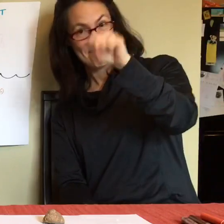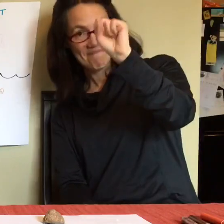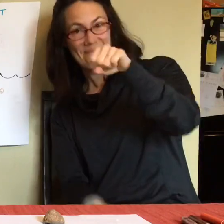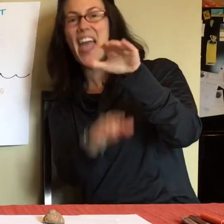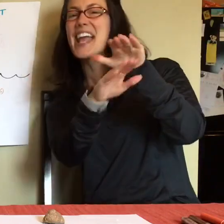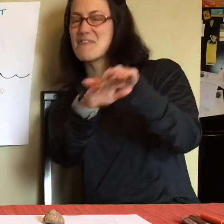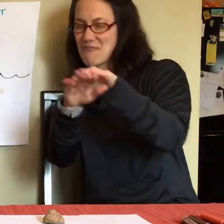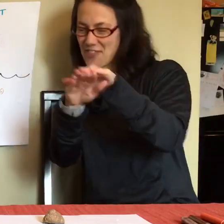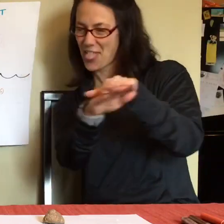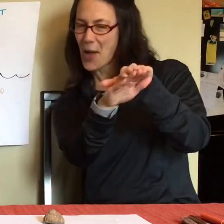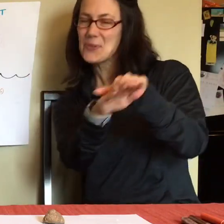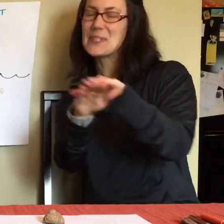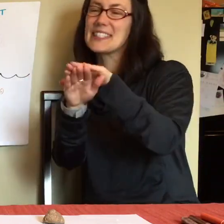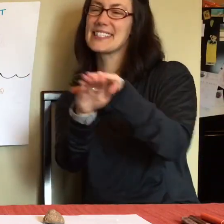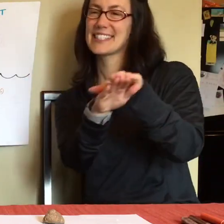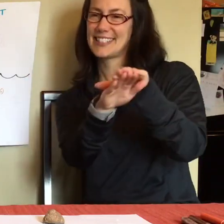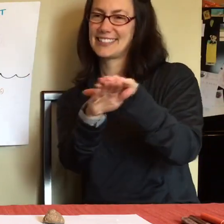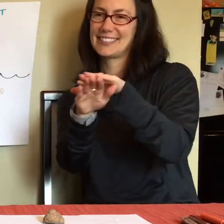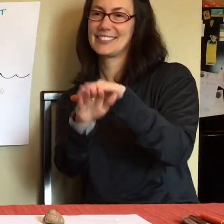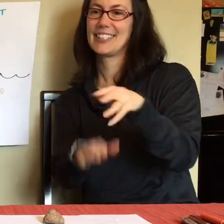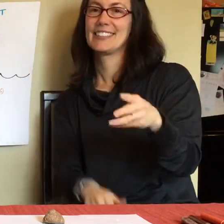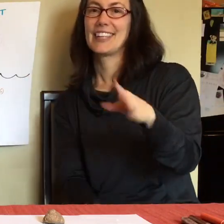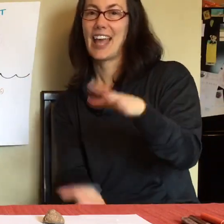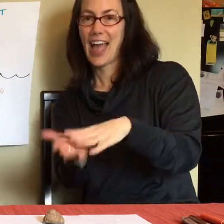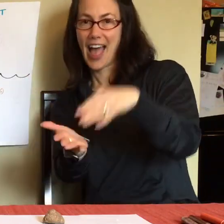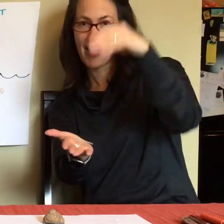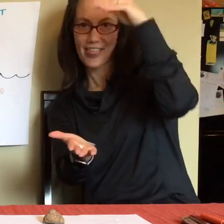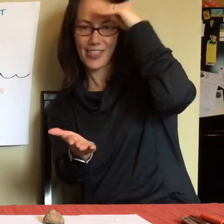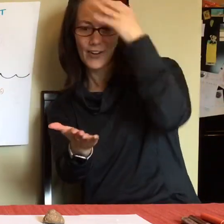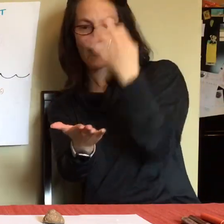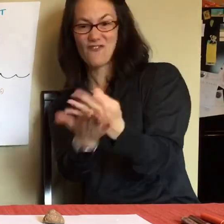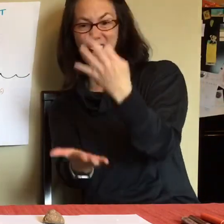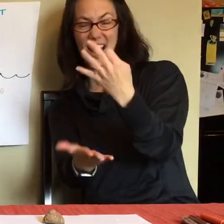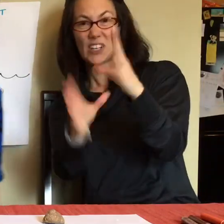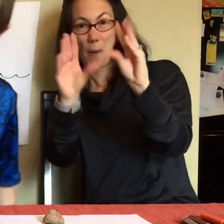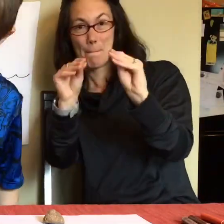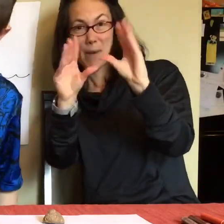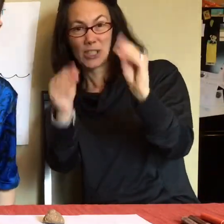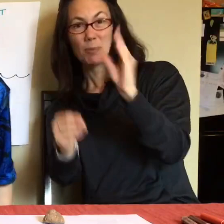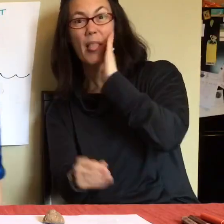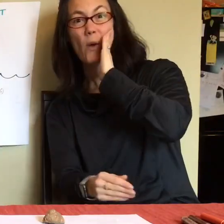floats. I learned a fact that it floats.